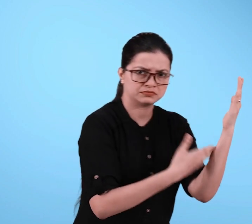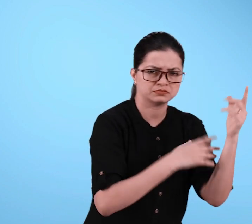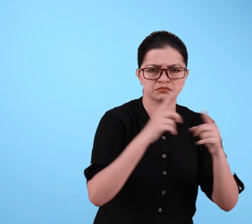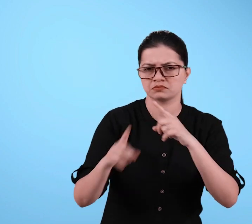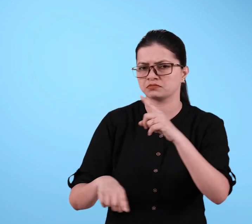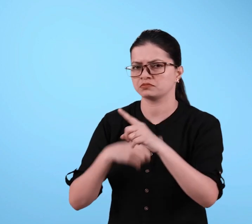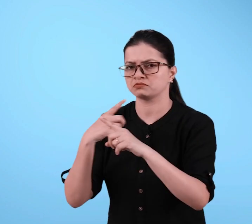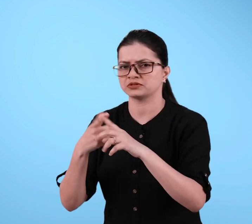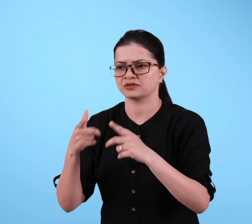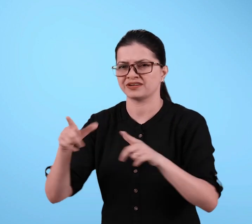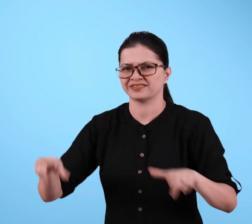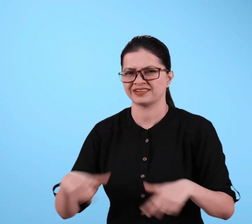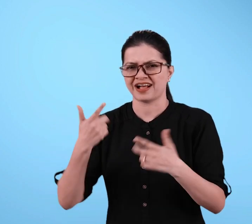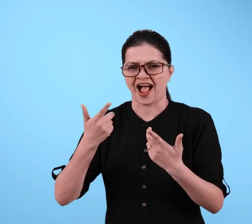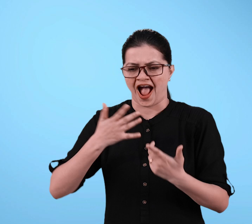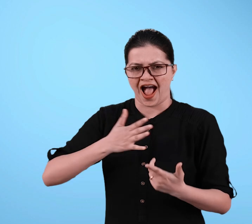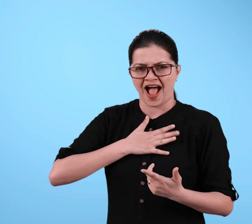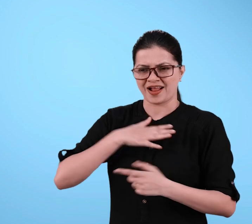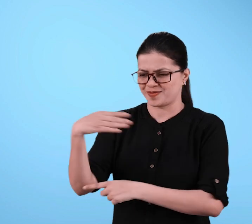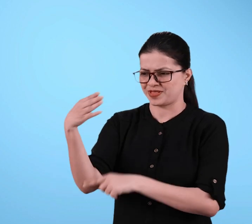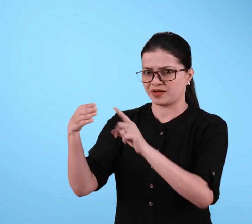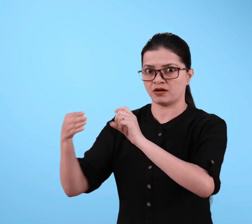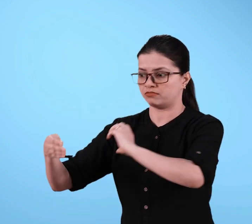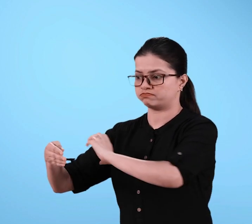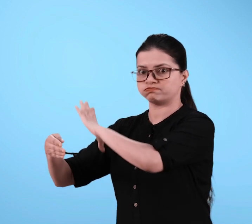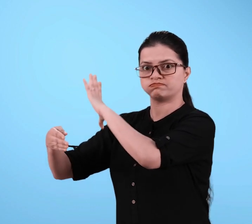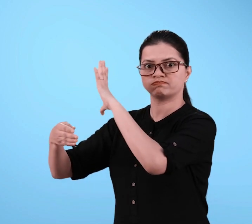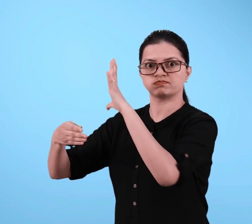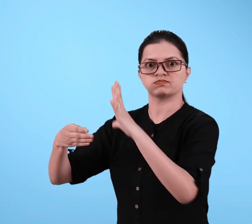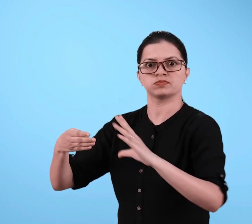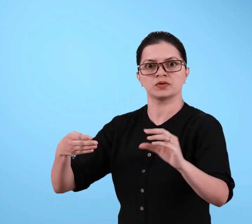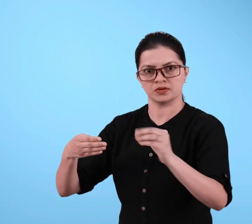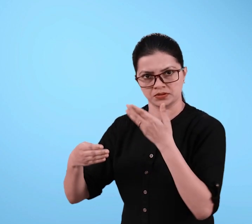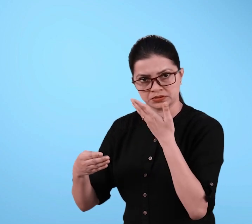animal themselves. skins and furs to cover themselves. Stop.